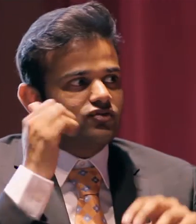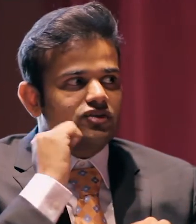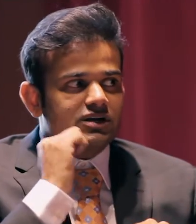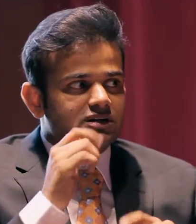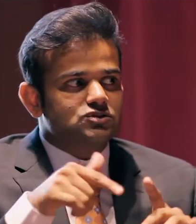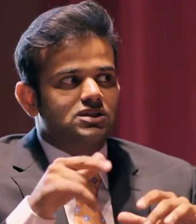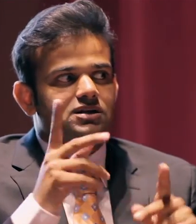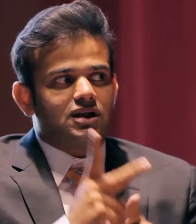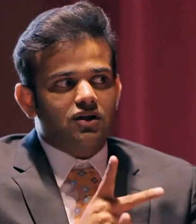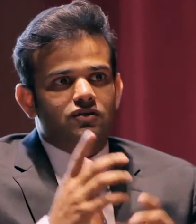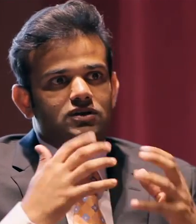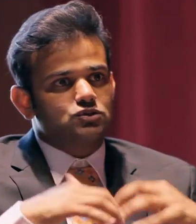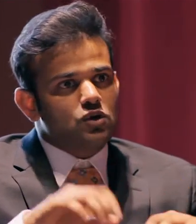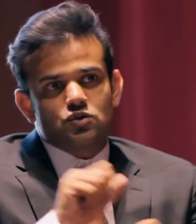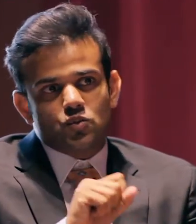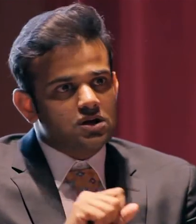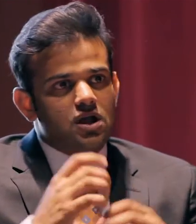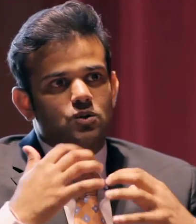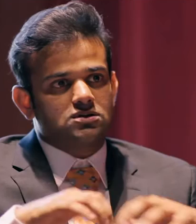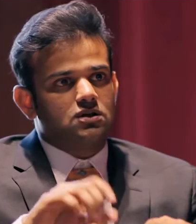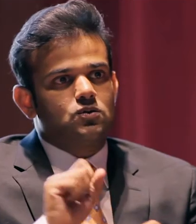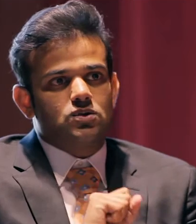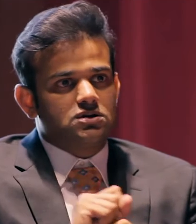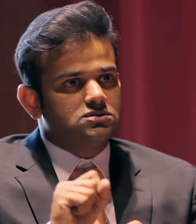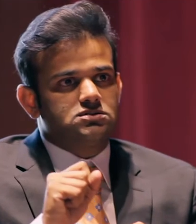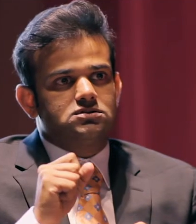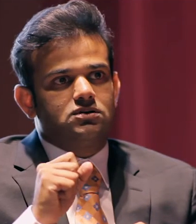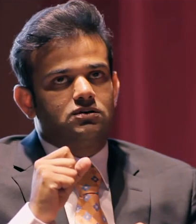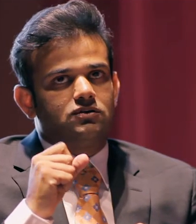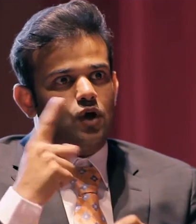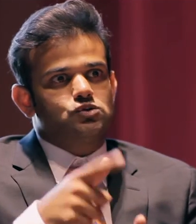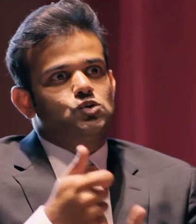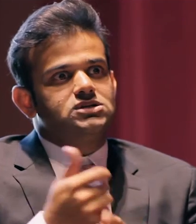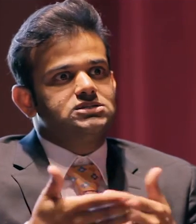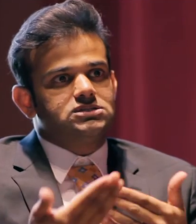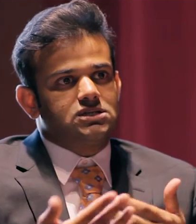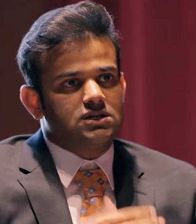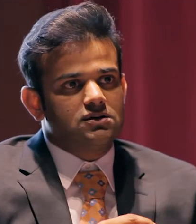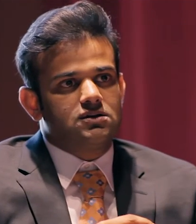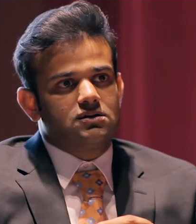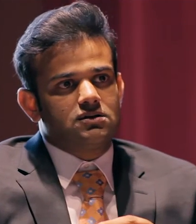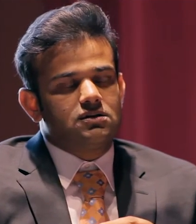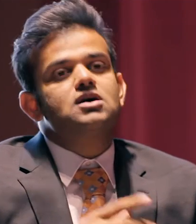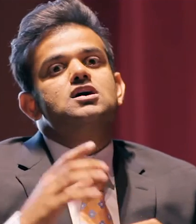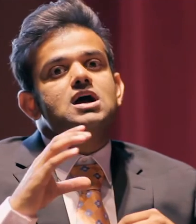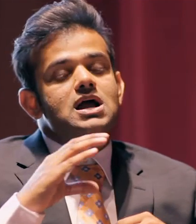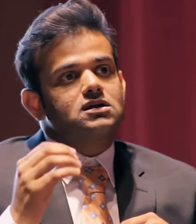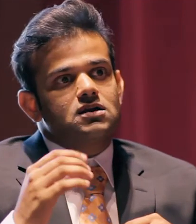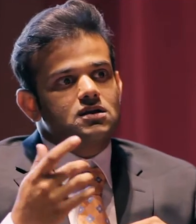That is true. So your way is just continuing to learn and continue to grow and keep